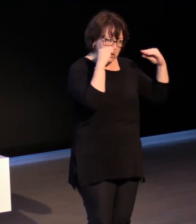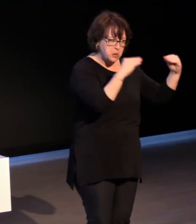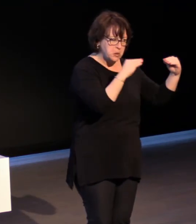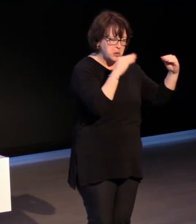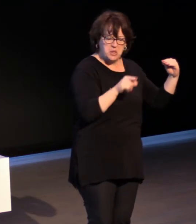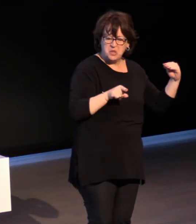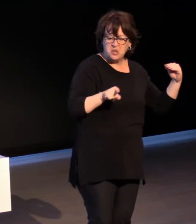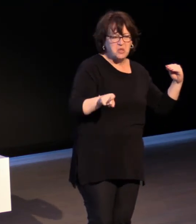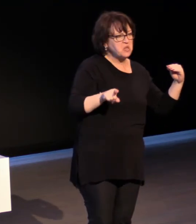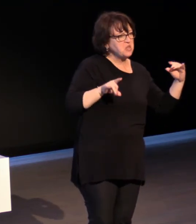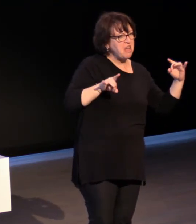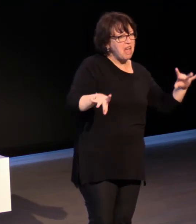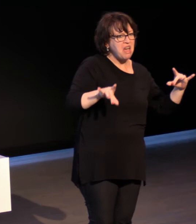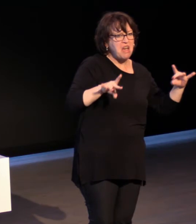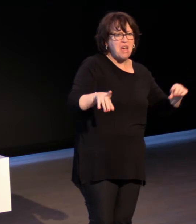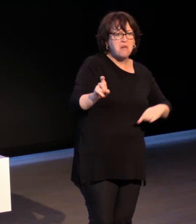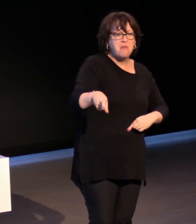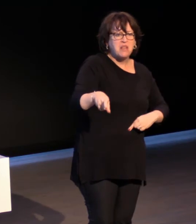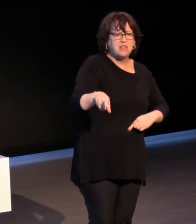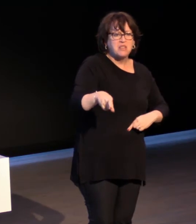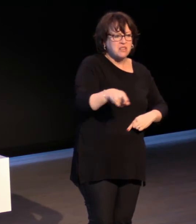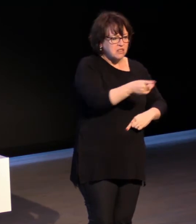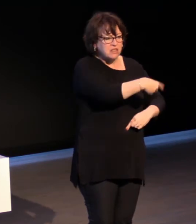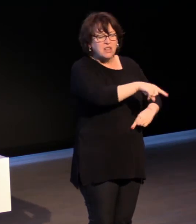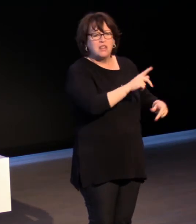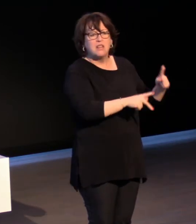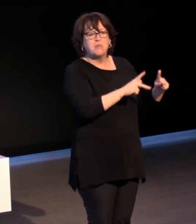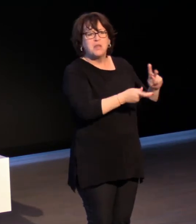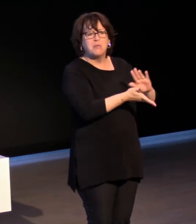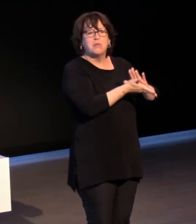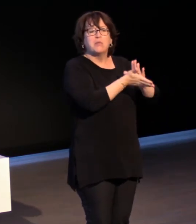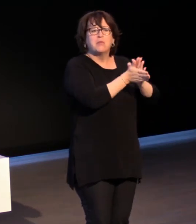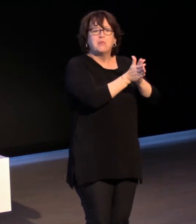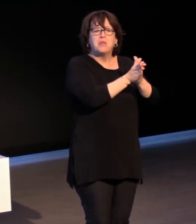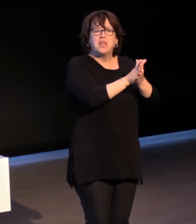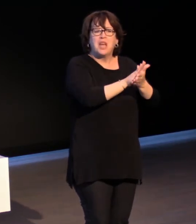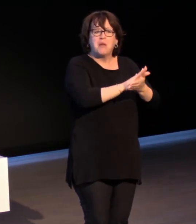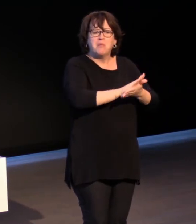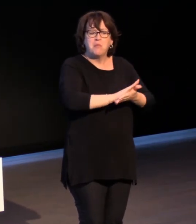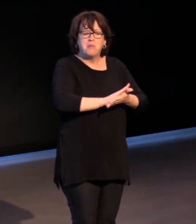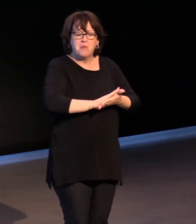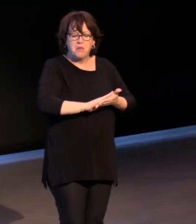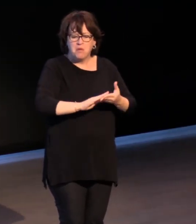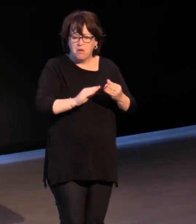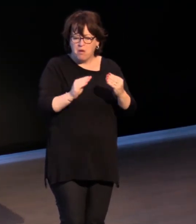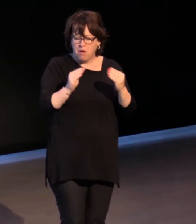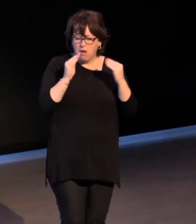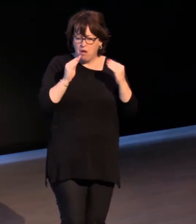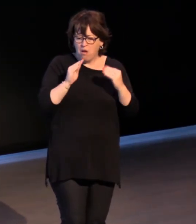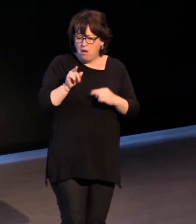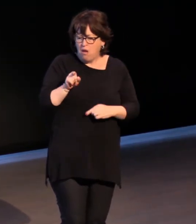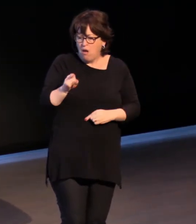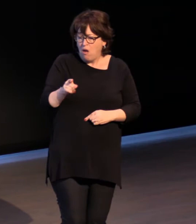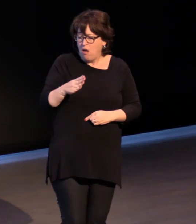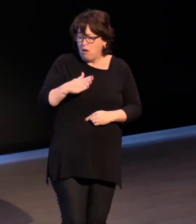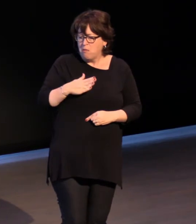people became, or they thought we were their enemies,